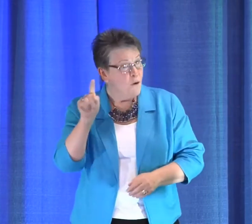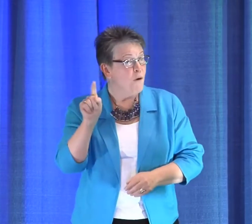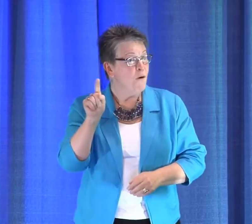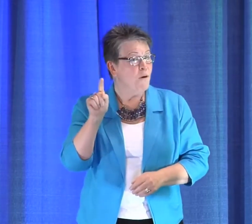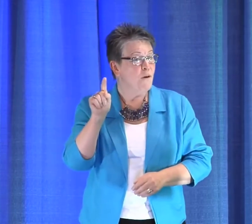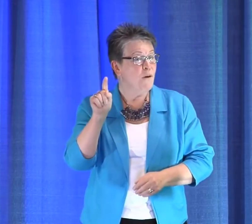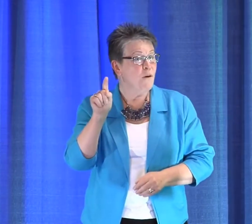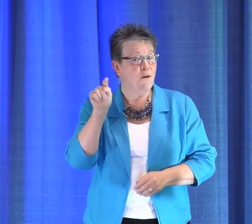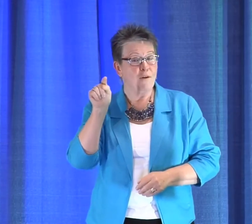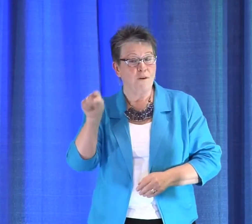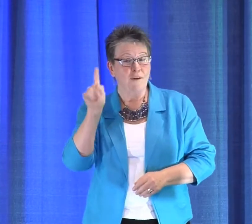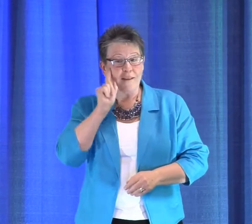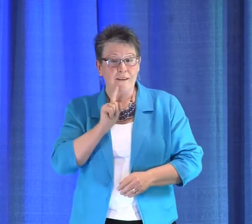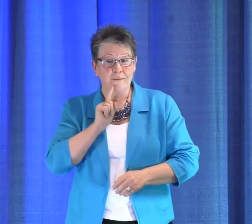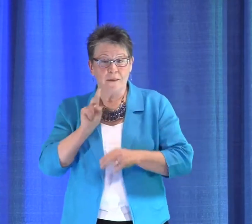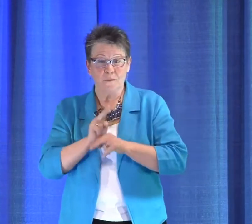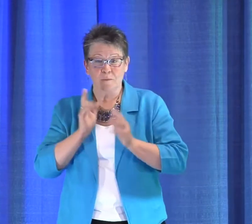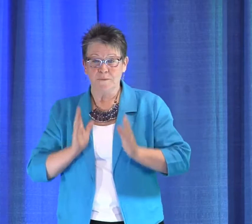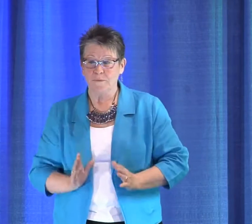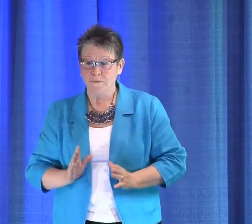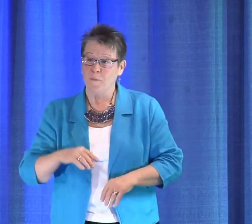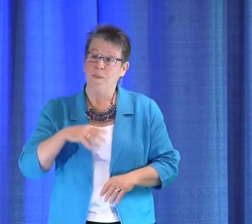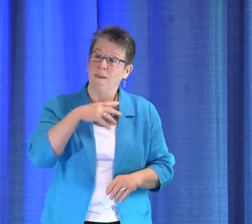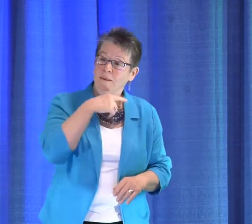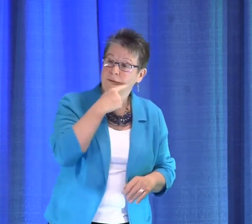It's important to make sure that the empowerment is still there